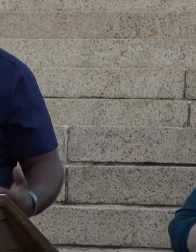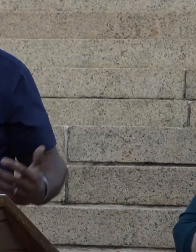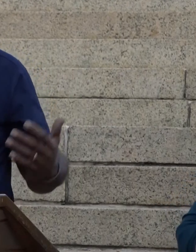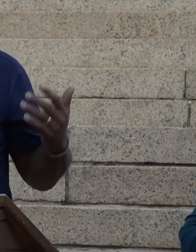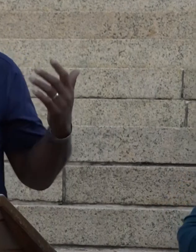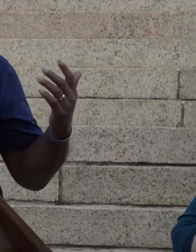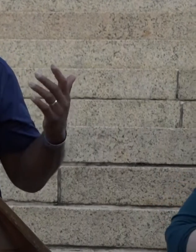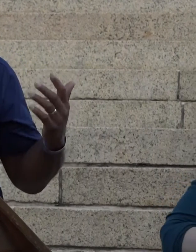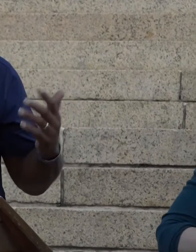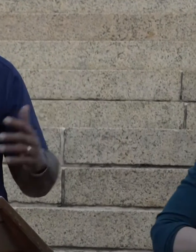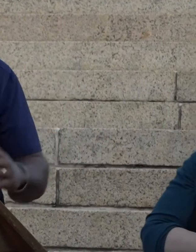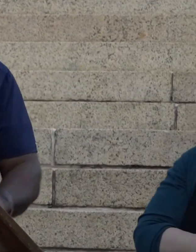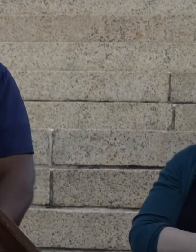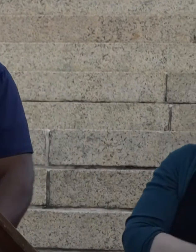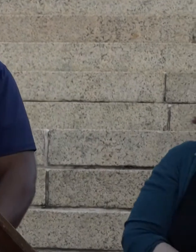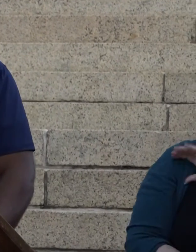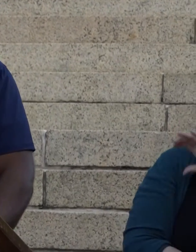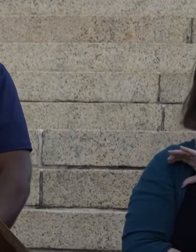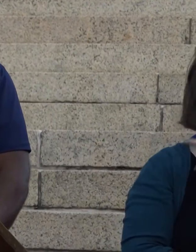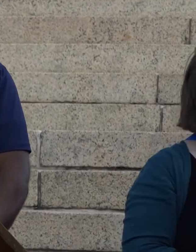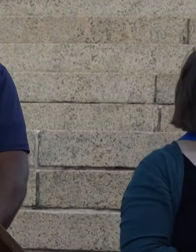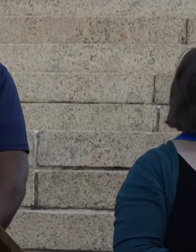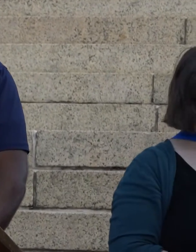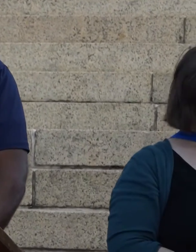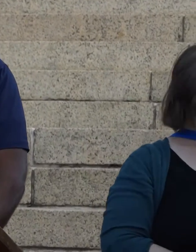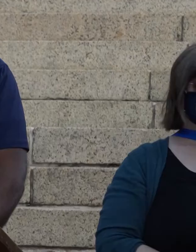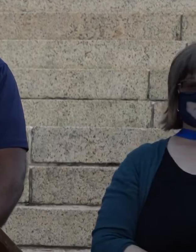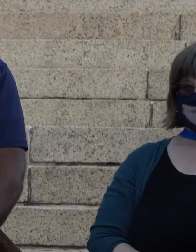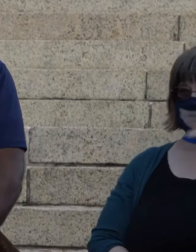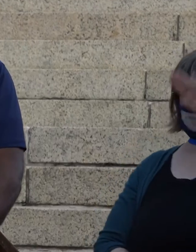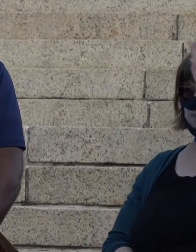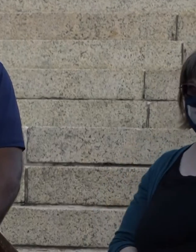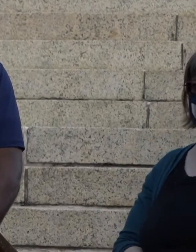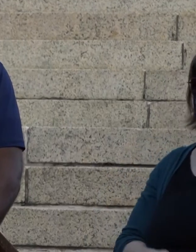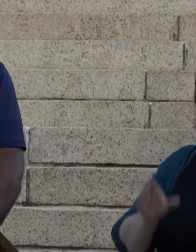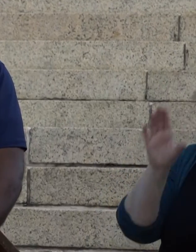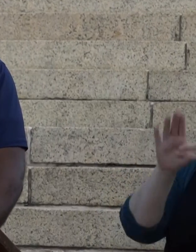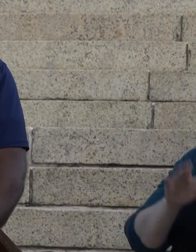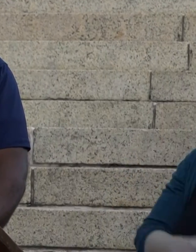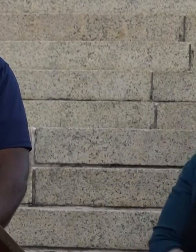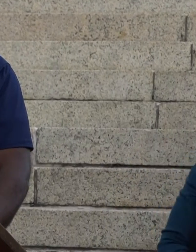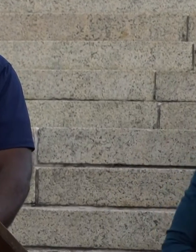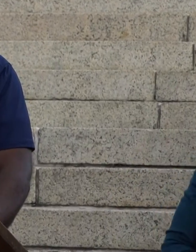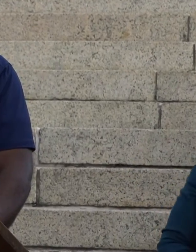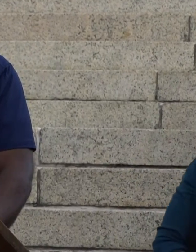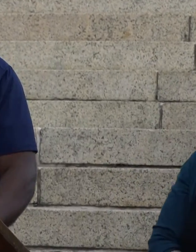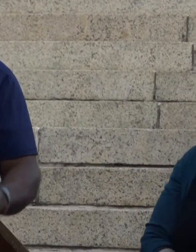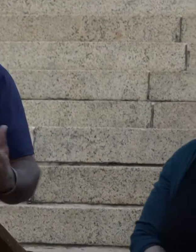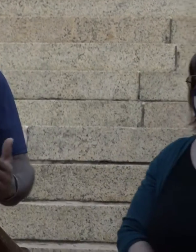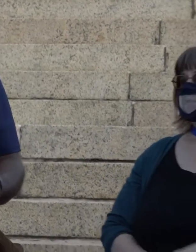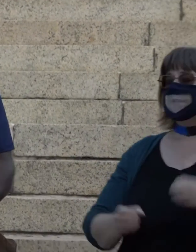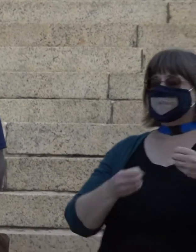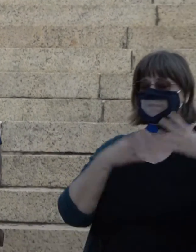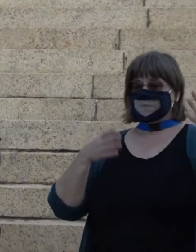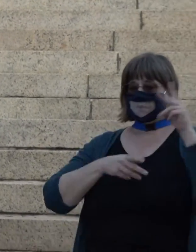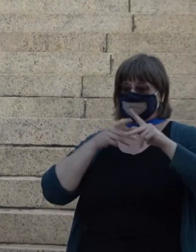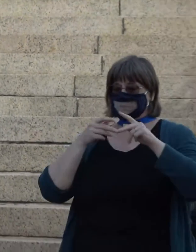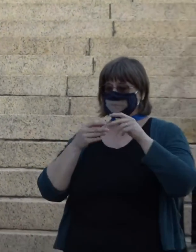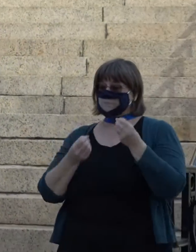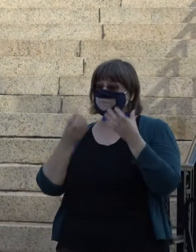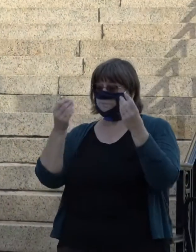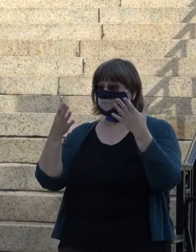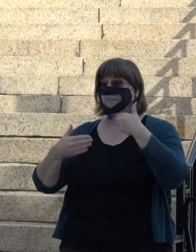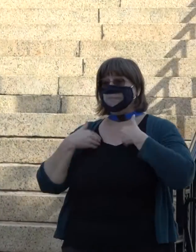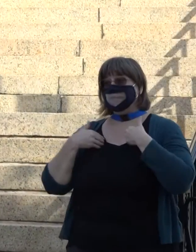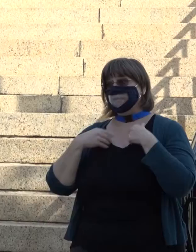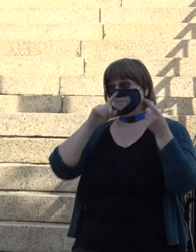want to thank our police officers and firemen who joined us today. So many of them have